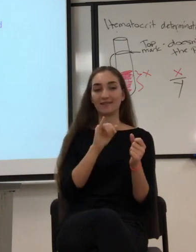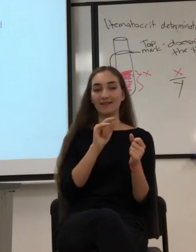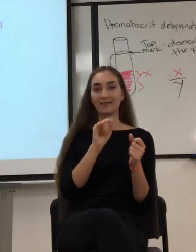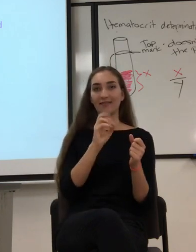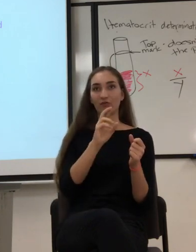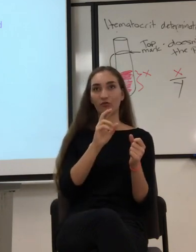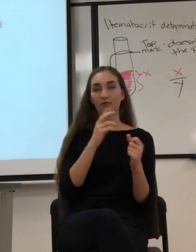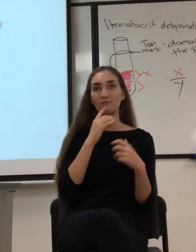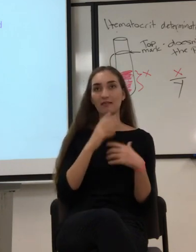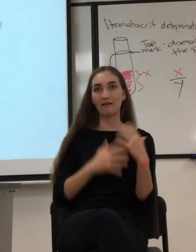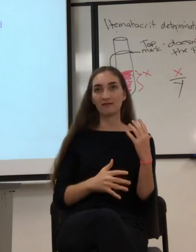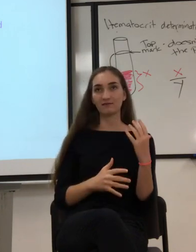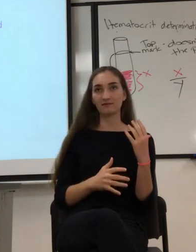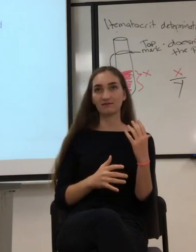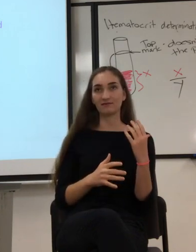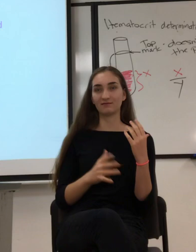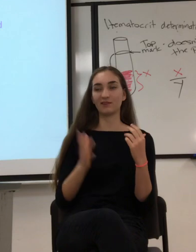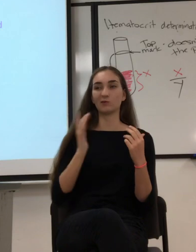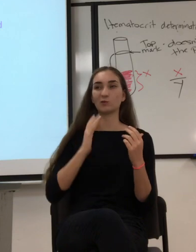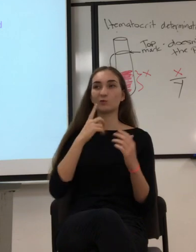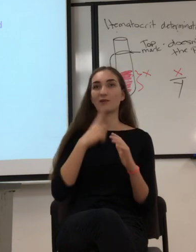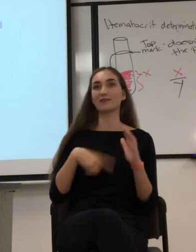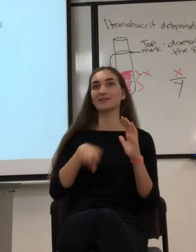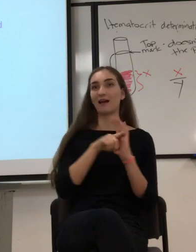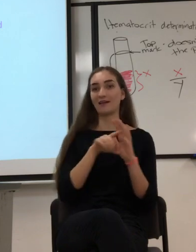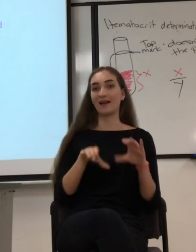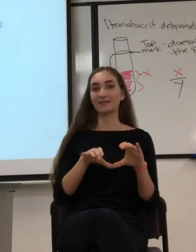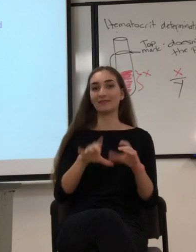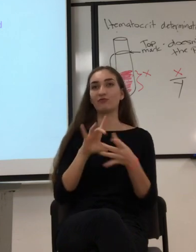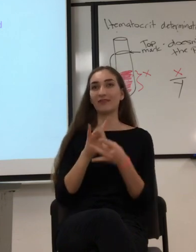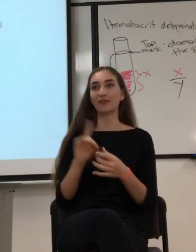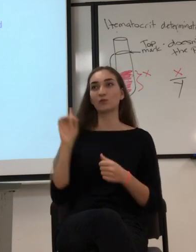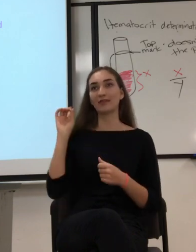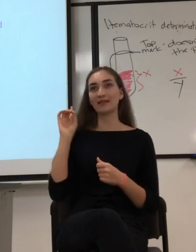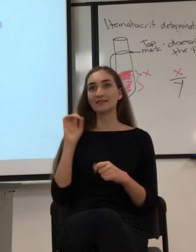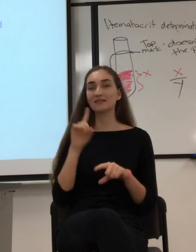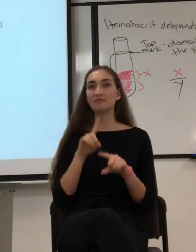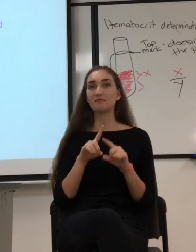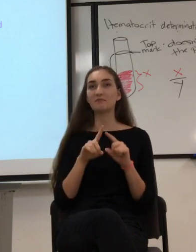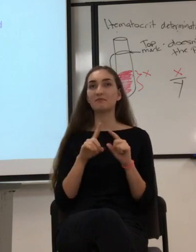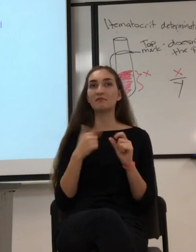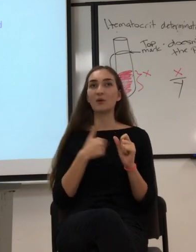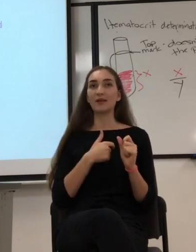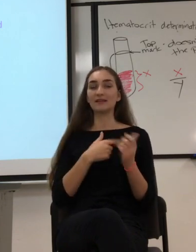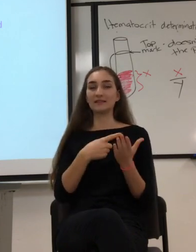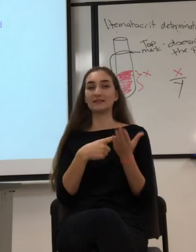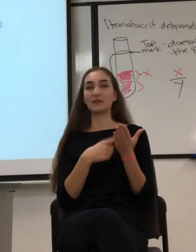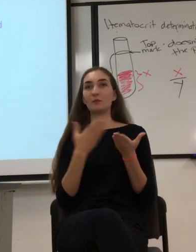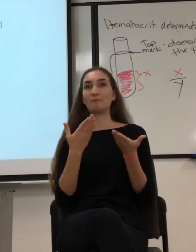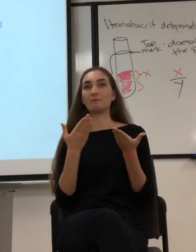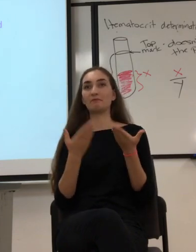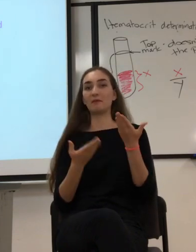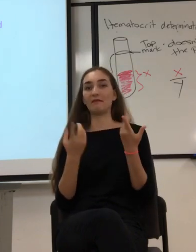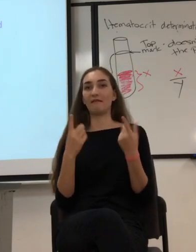I used to assign a physio X activity for this. I don't do it anymore, but we can discuss what you might have done.